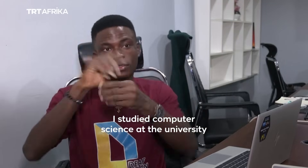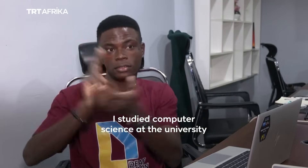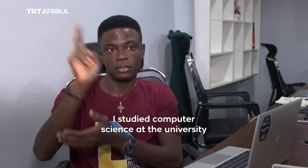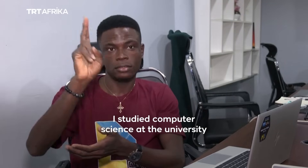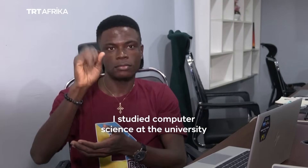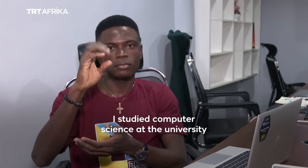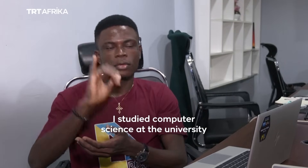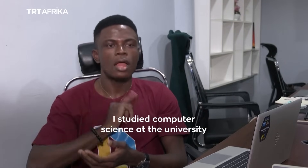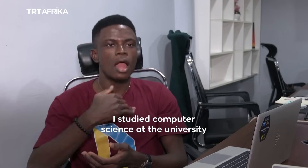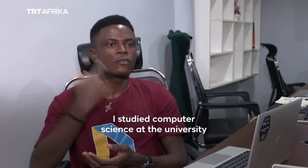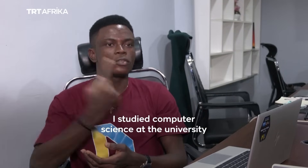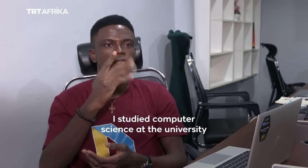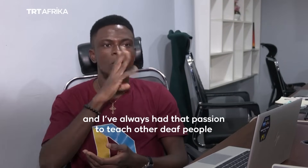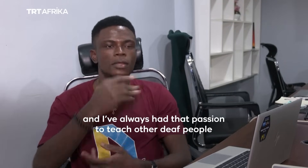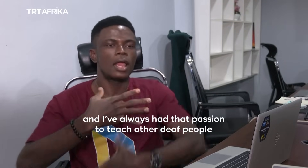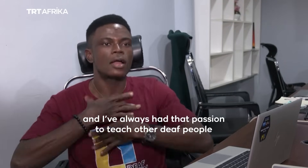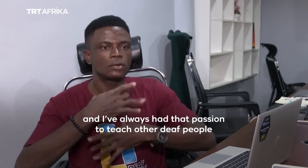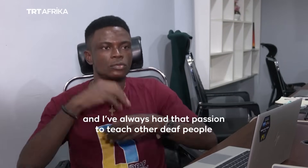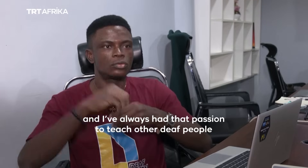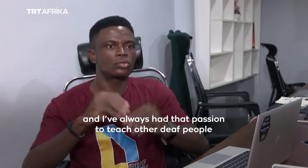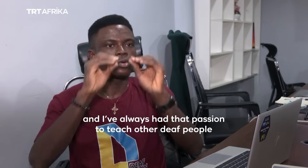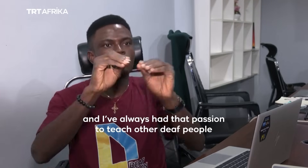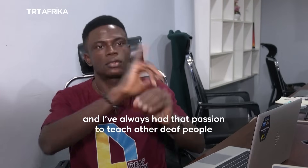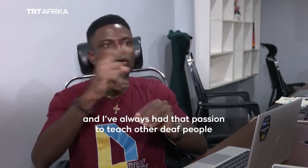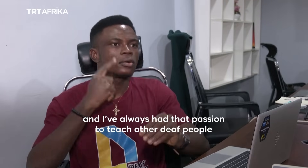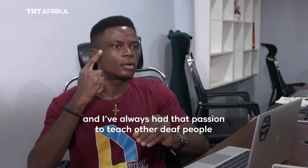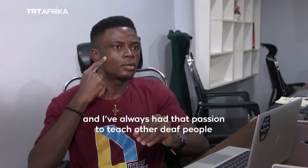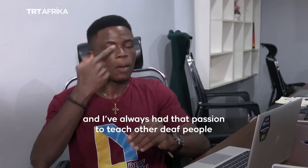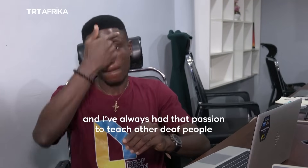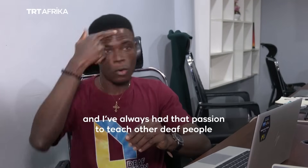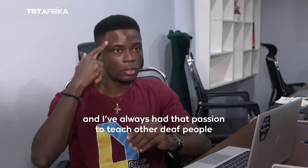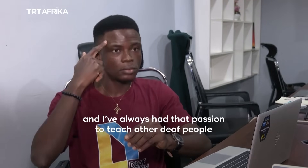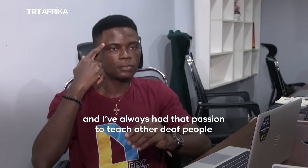computer science at the university, and I've always had that passion to teach other deaf people,